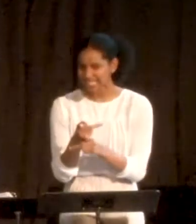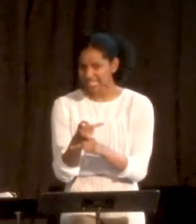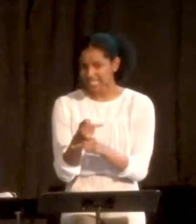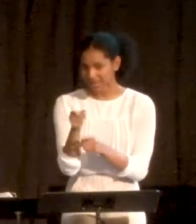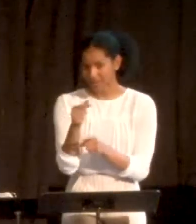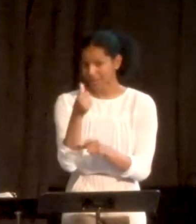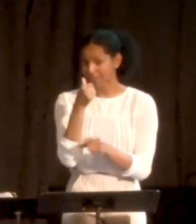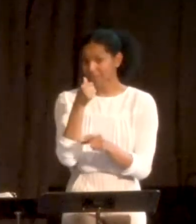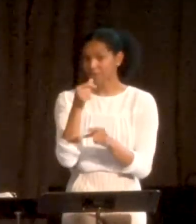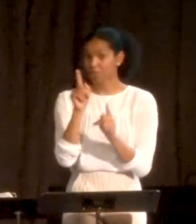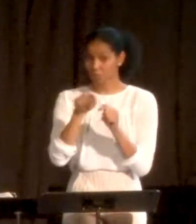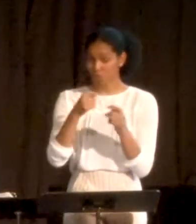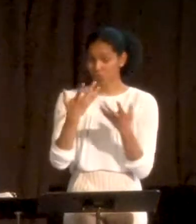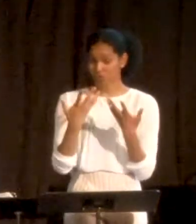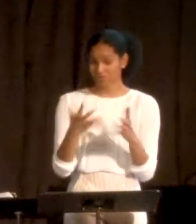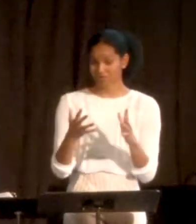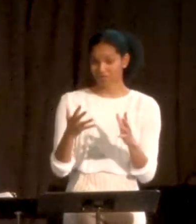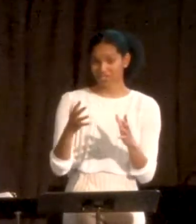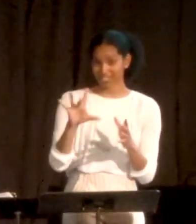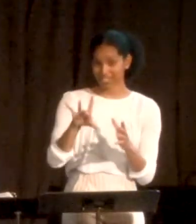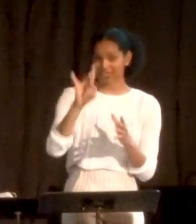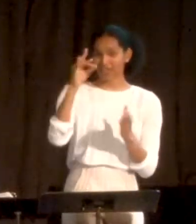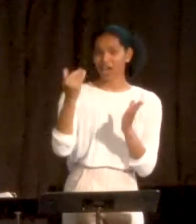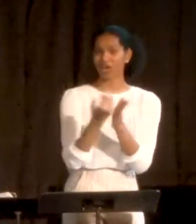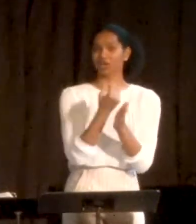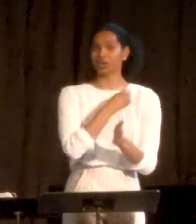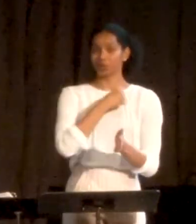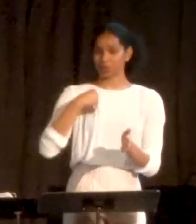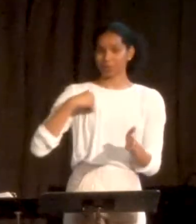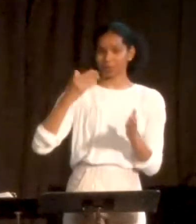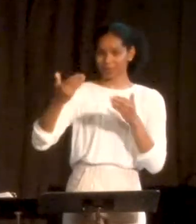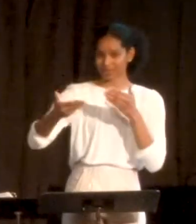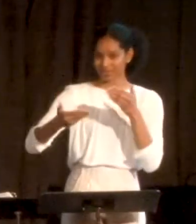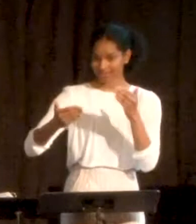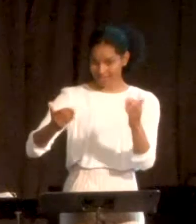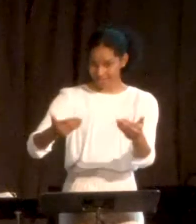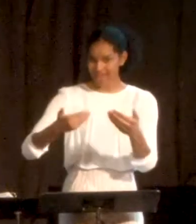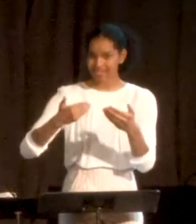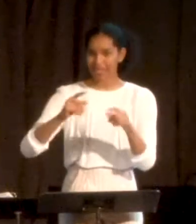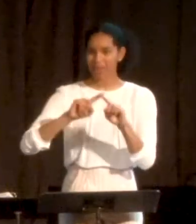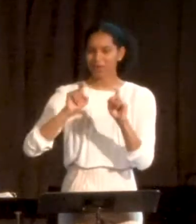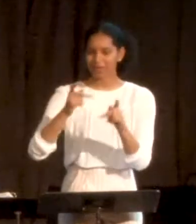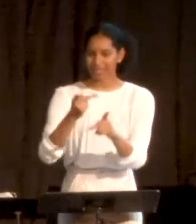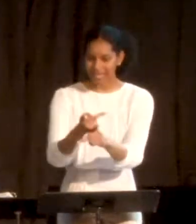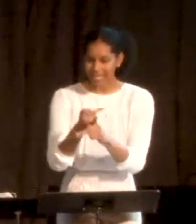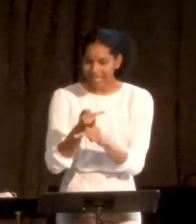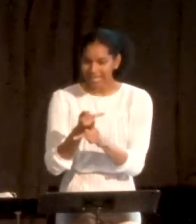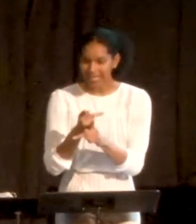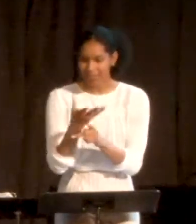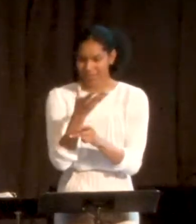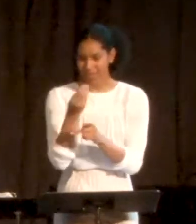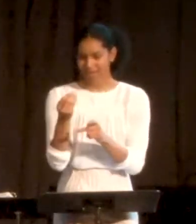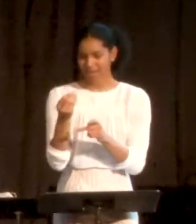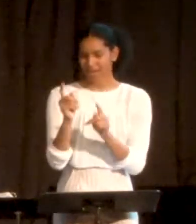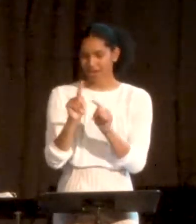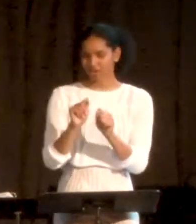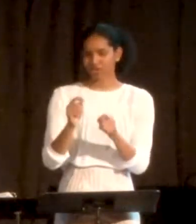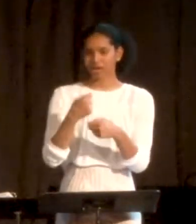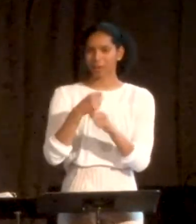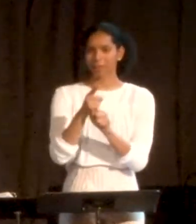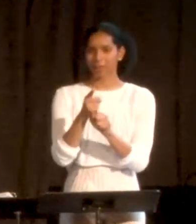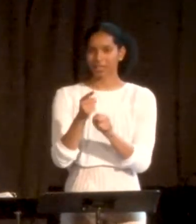You know, assimilate them into the life and the organization of the congregation until they